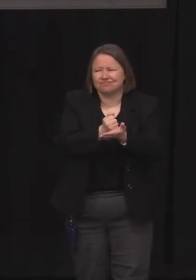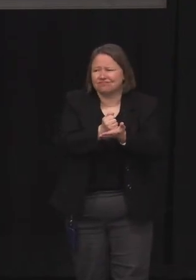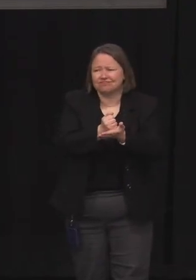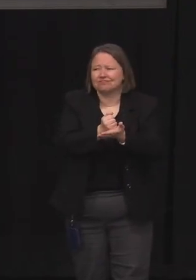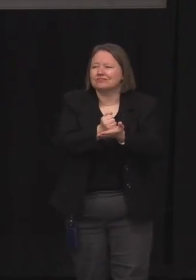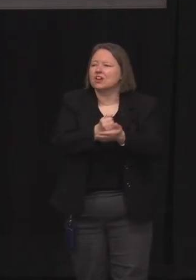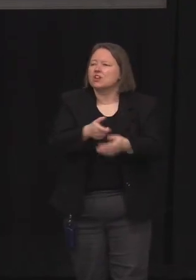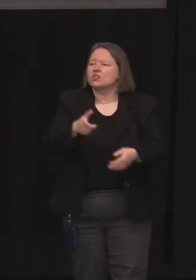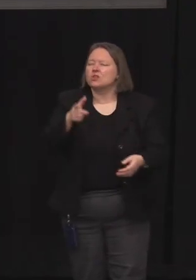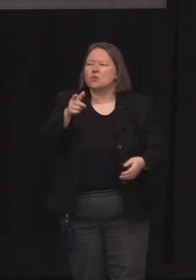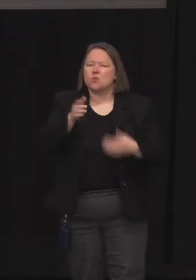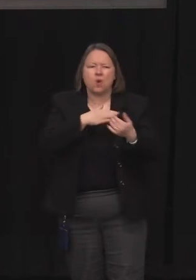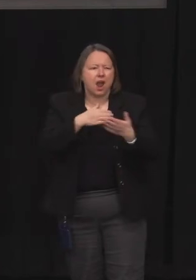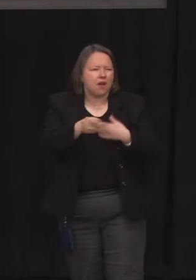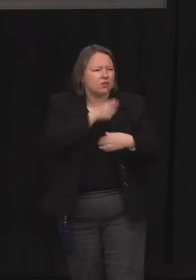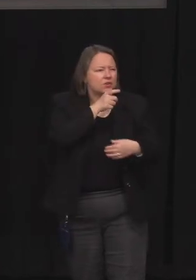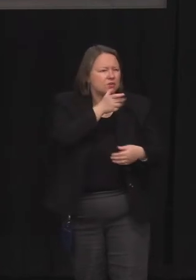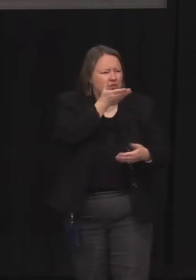because whoever and wherever